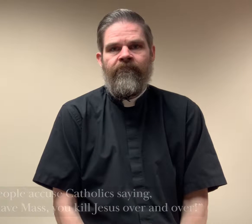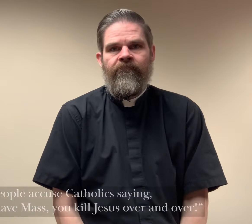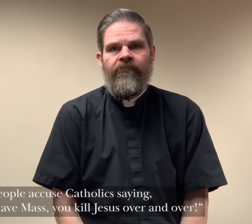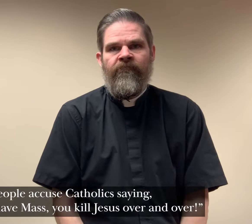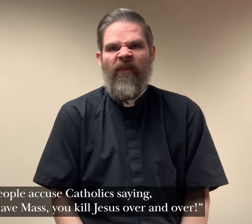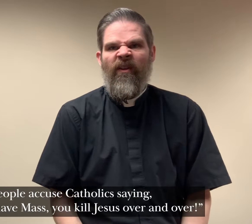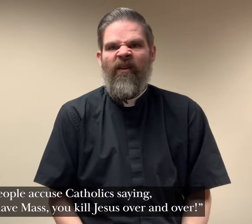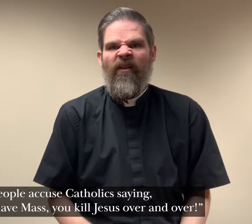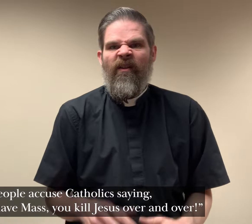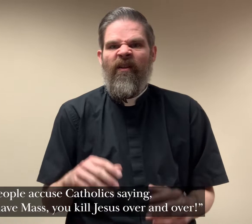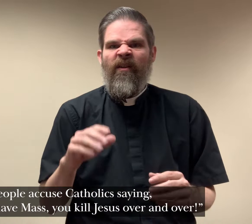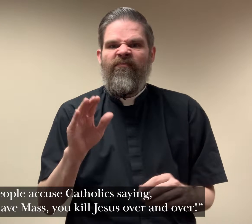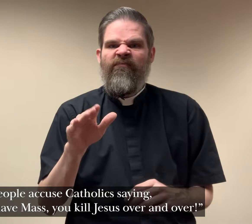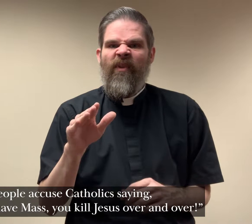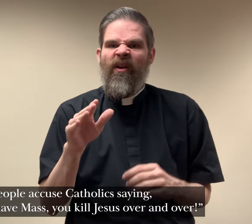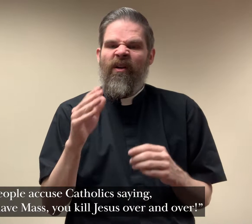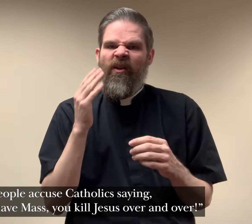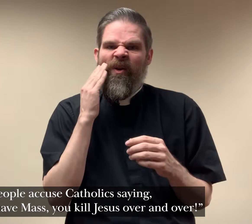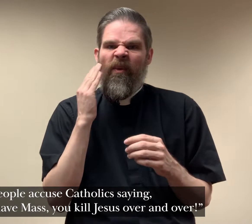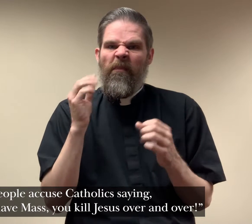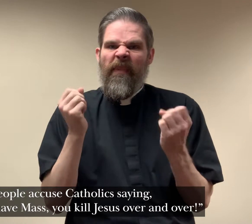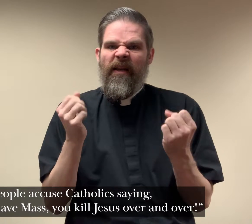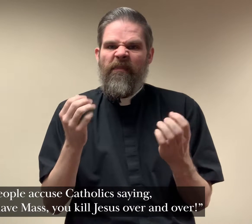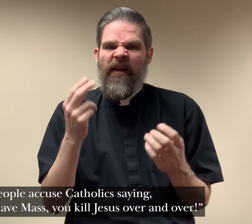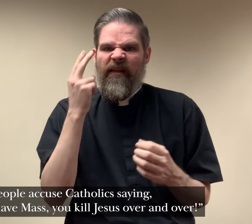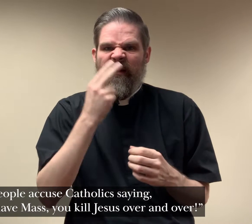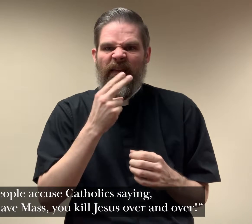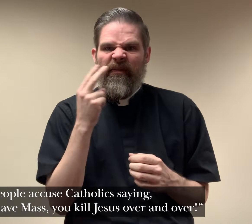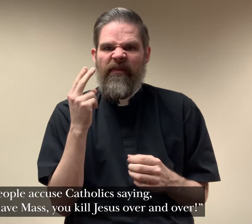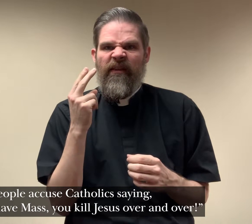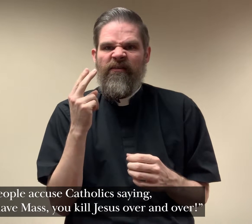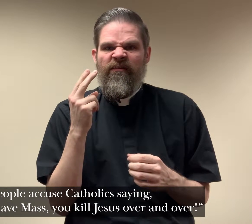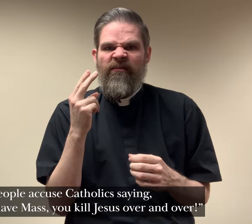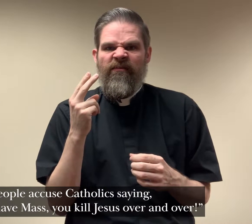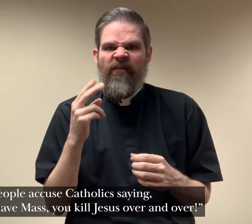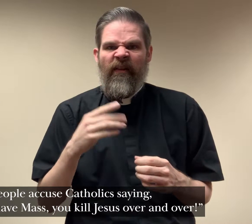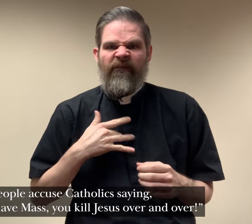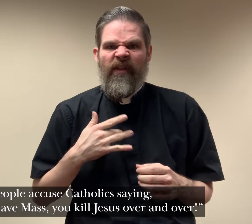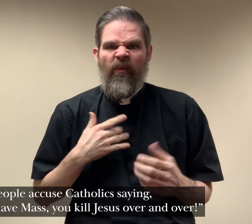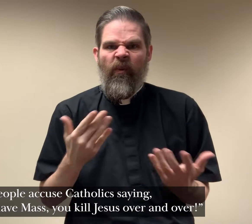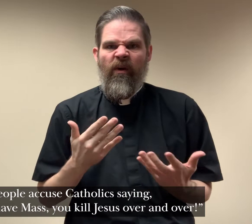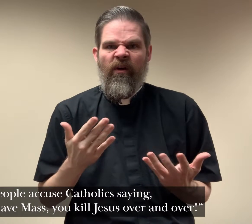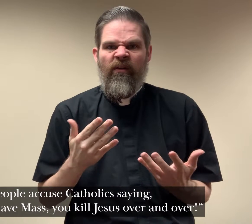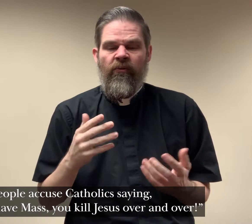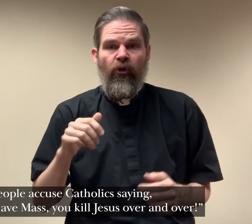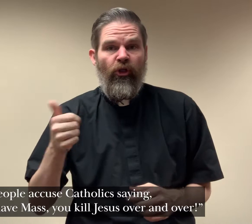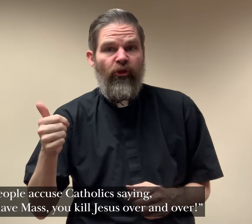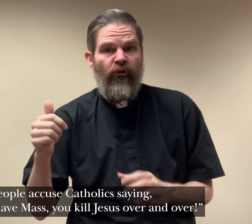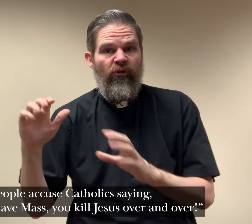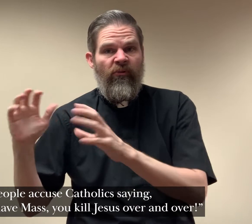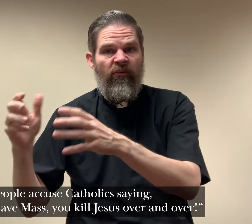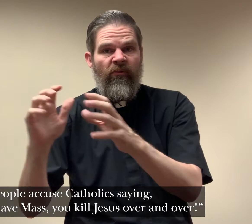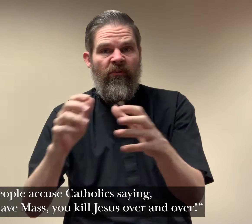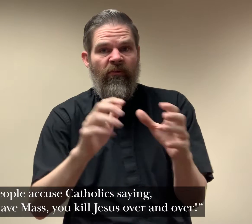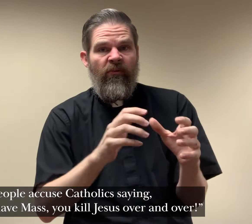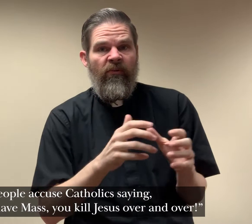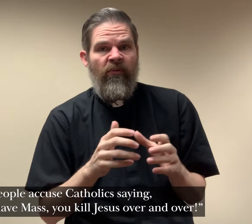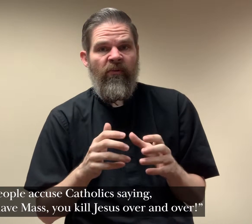Many people accuse Catholics, saying, Every time you have Mass, you kill Jesus over